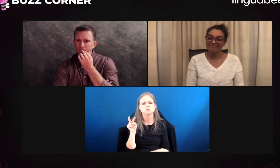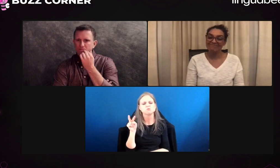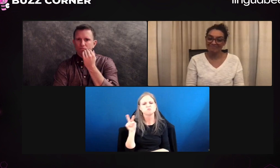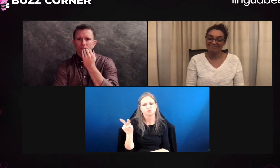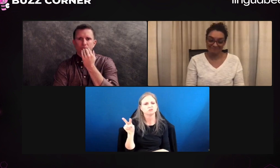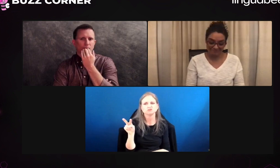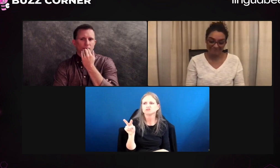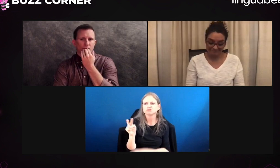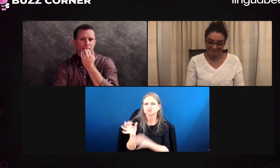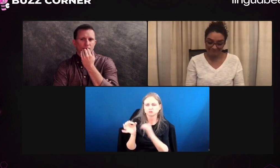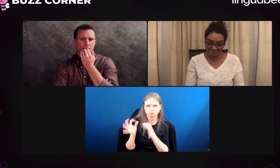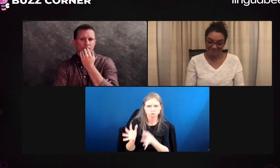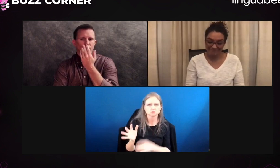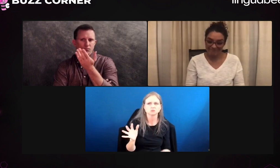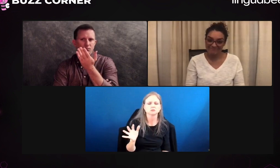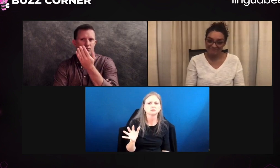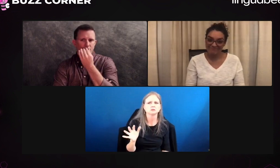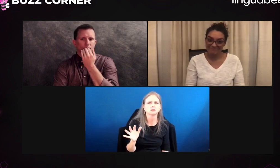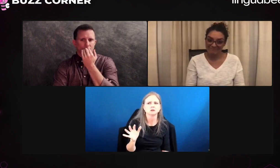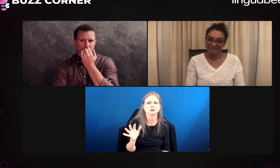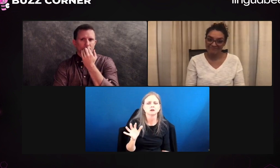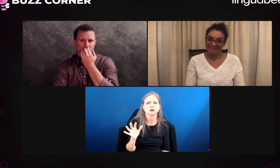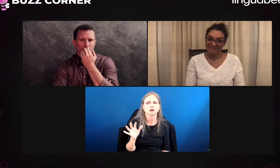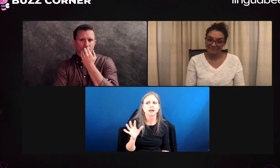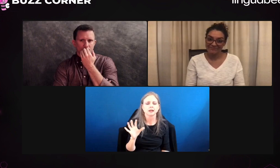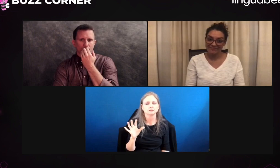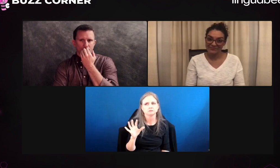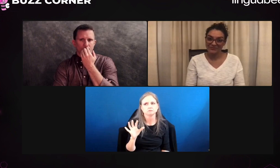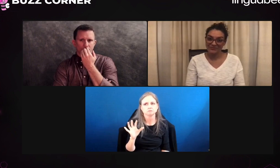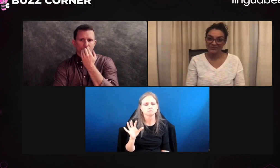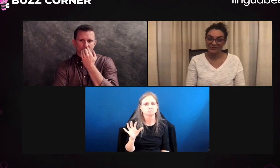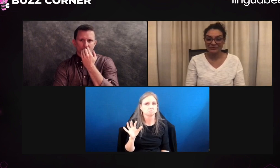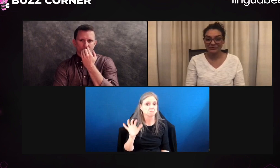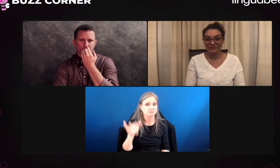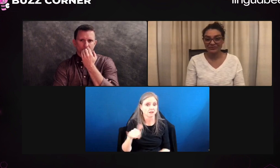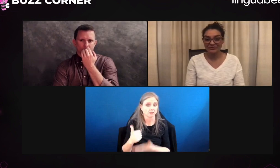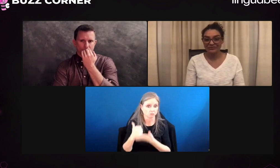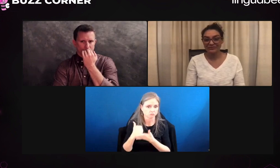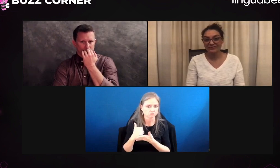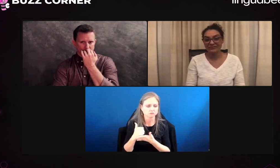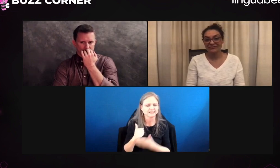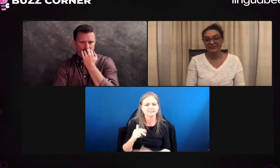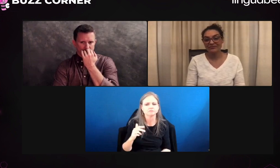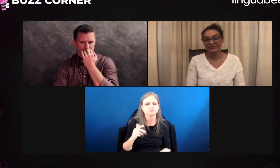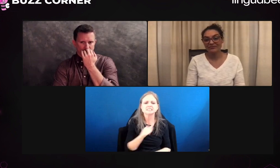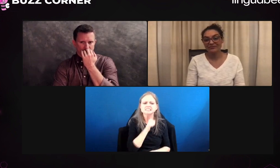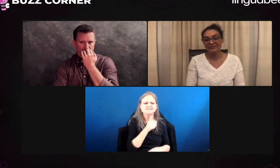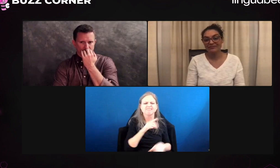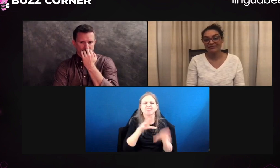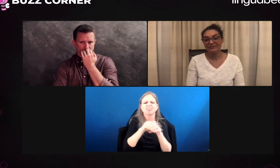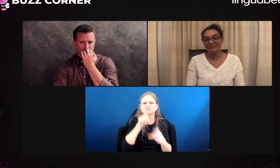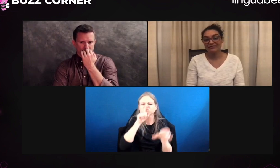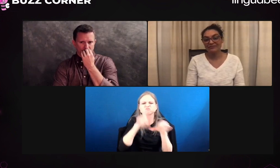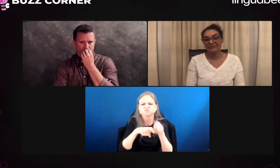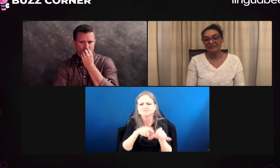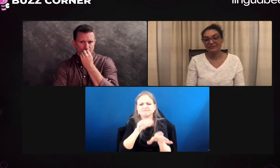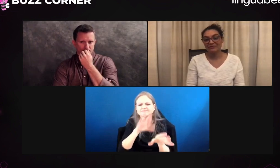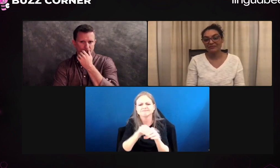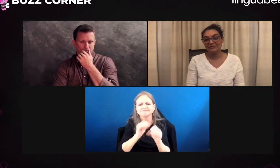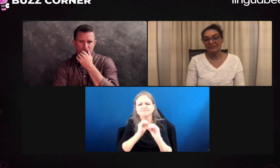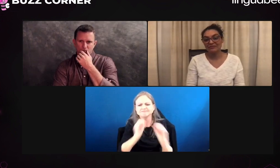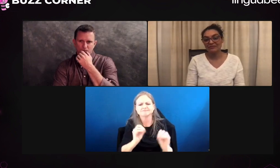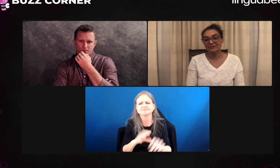And my husband is simply observing. He is watching the interpreter. And that is very